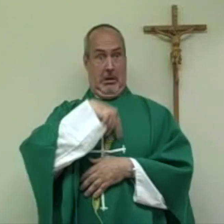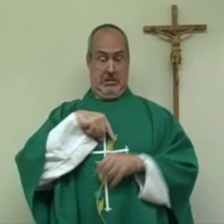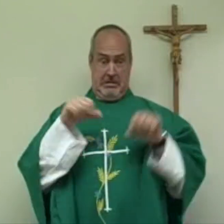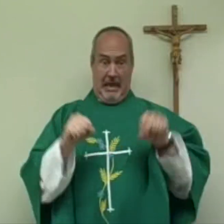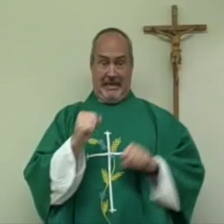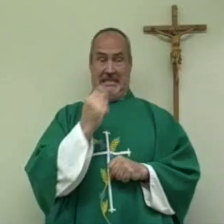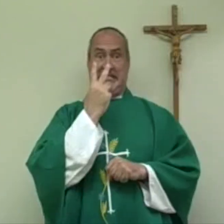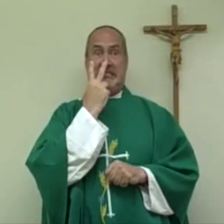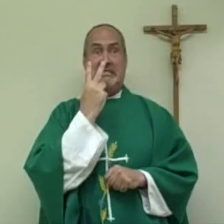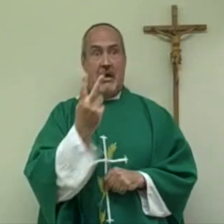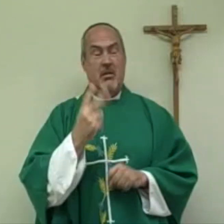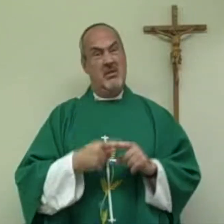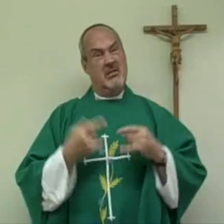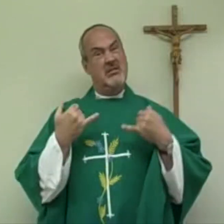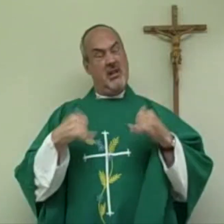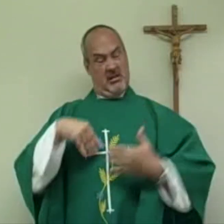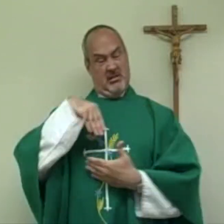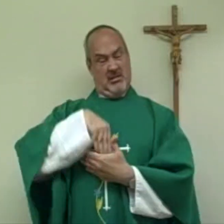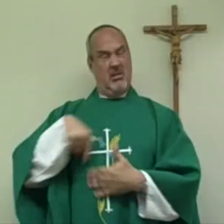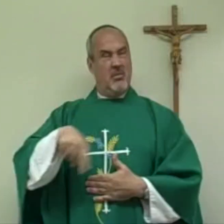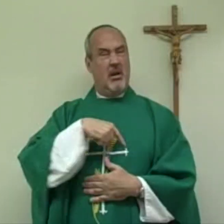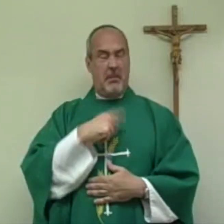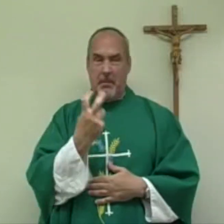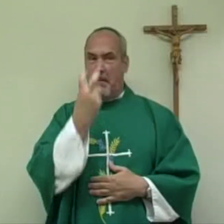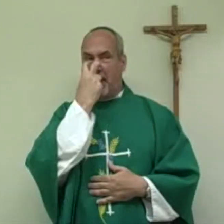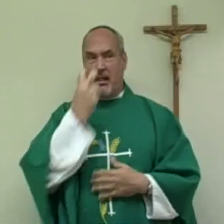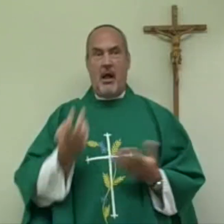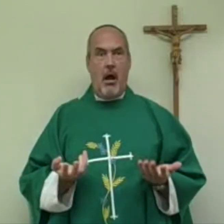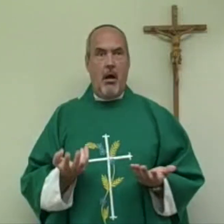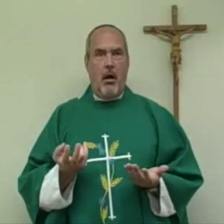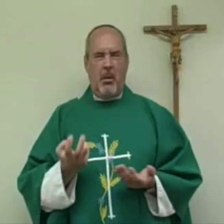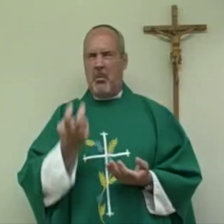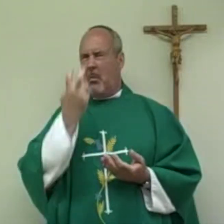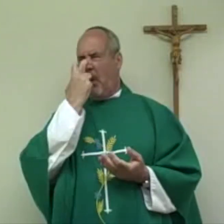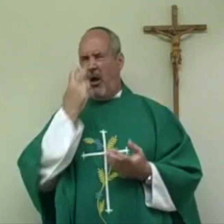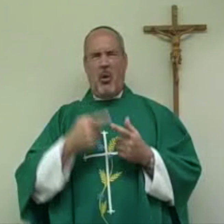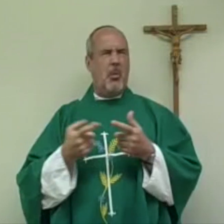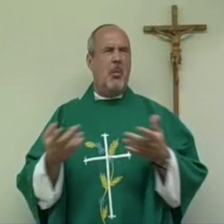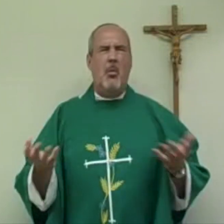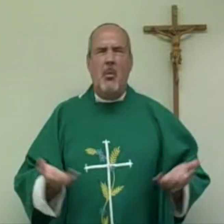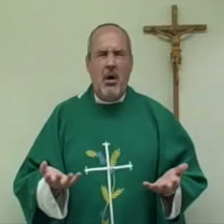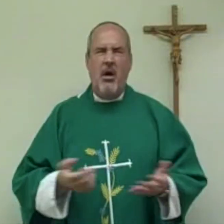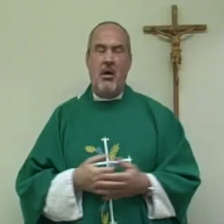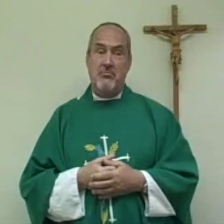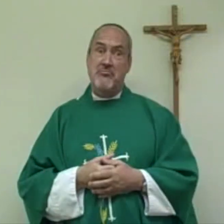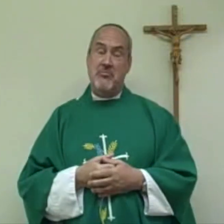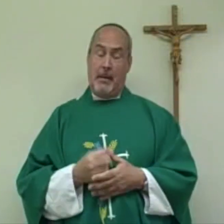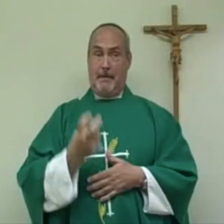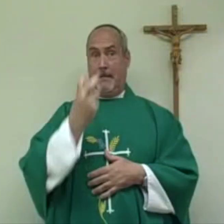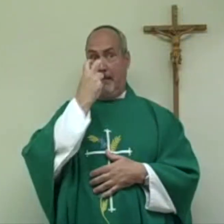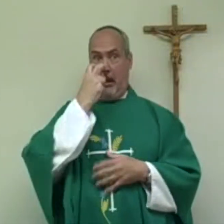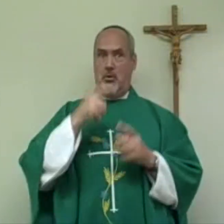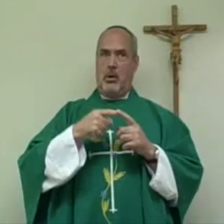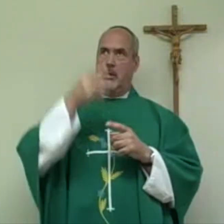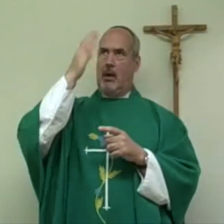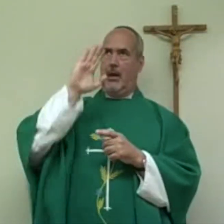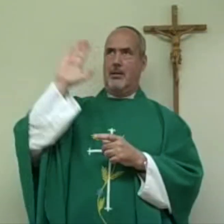we are like him, and that we can see, but we're still blind.